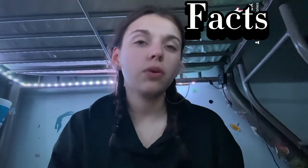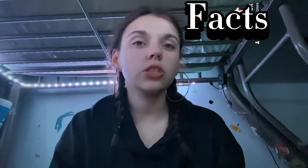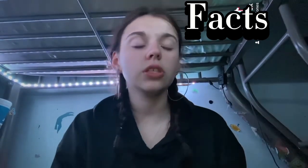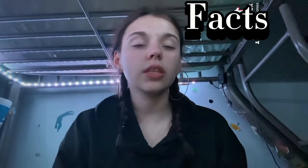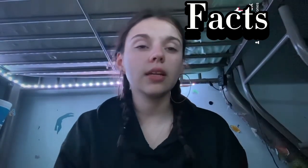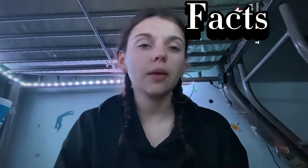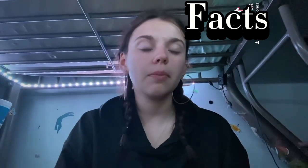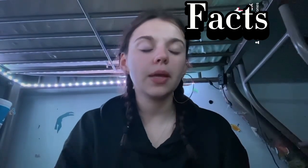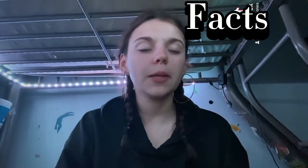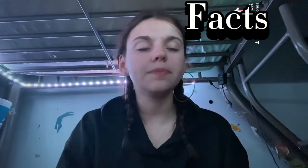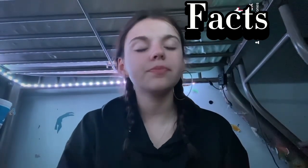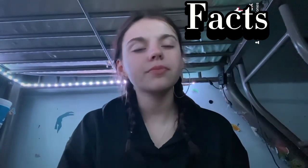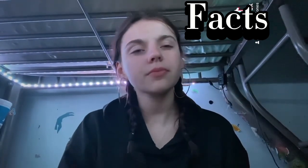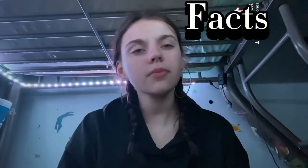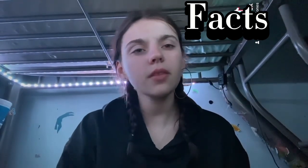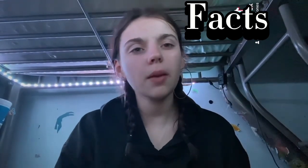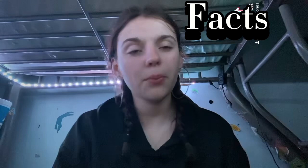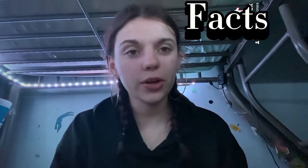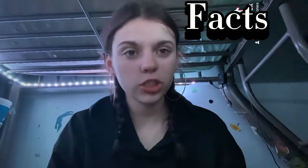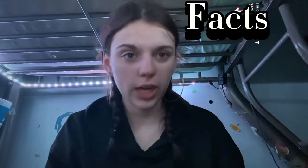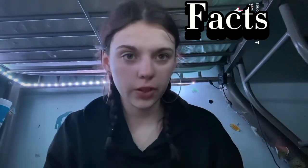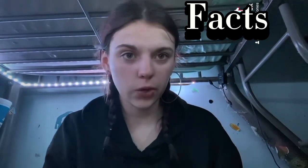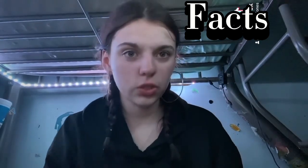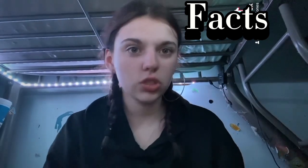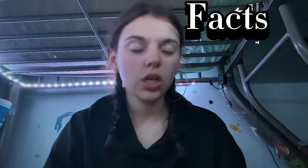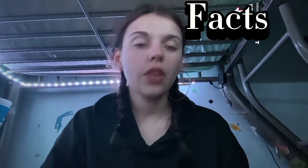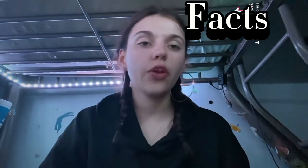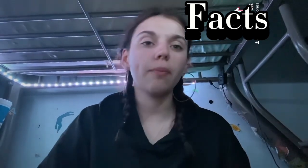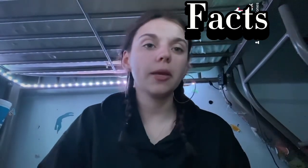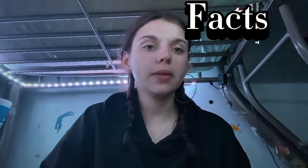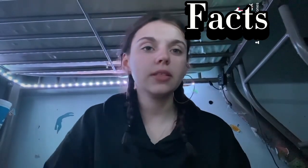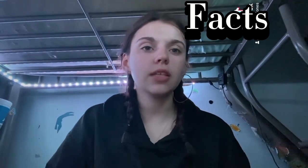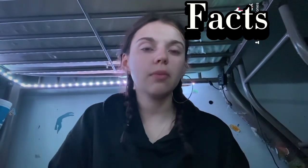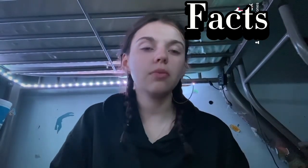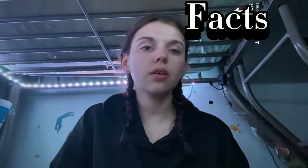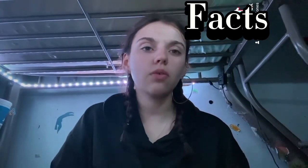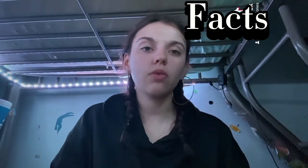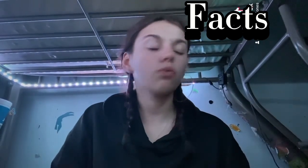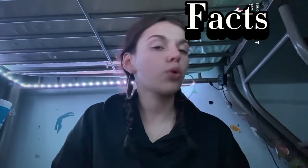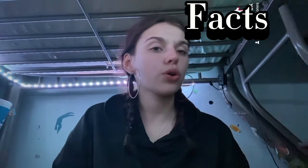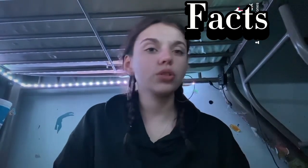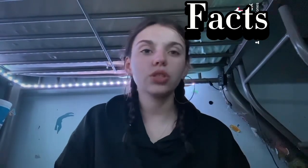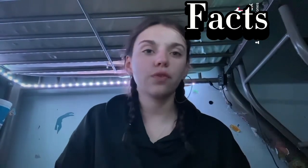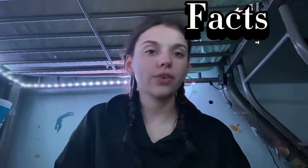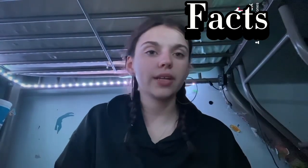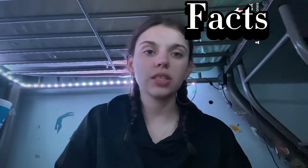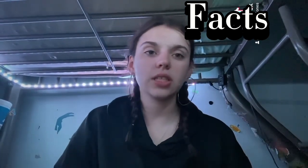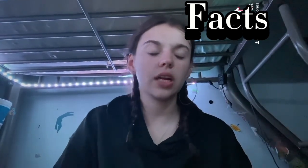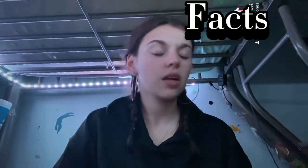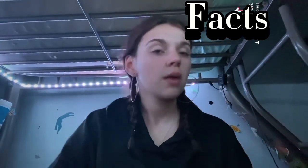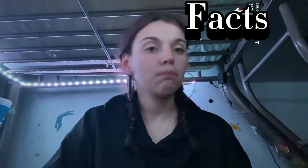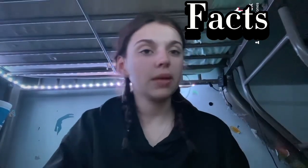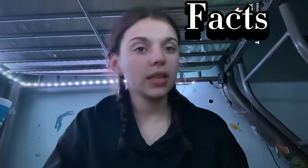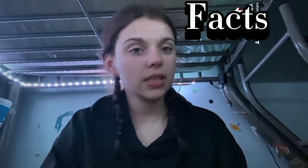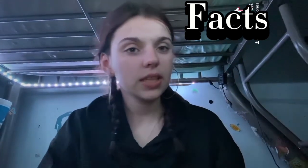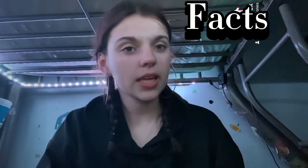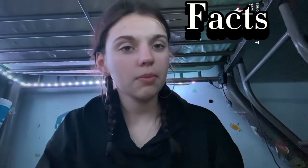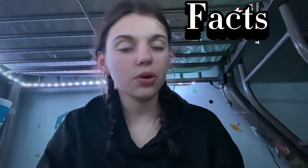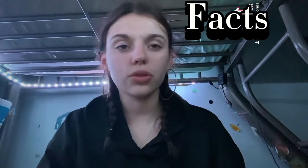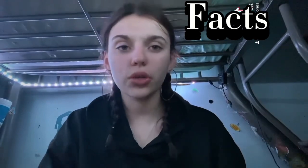is going to be British Sign Language. There may be some words or phrases that mean the same or look